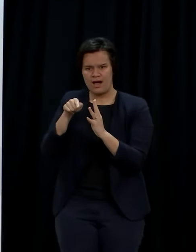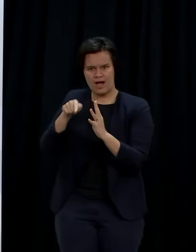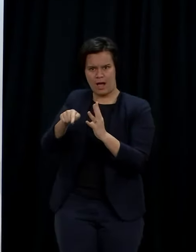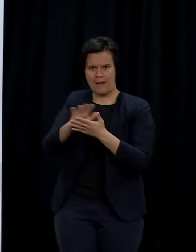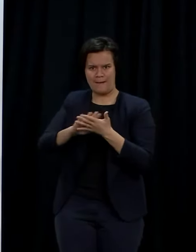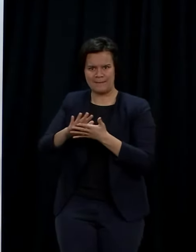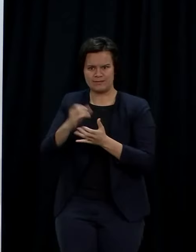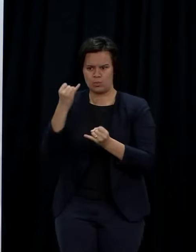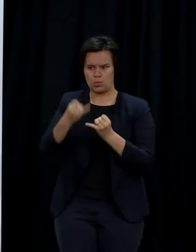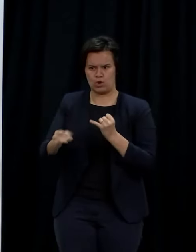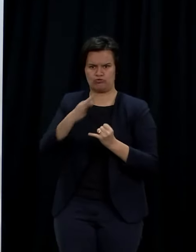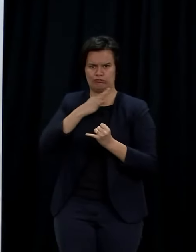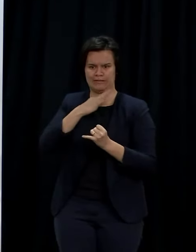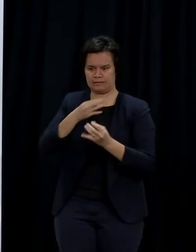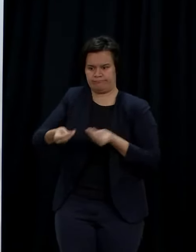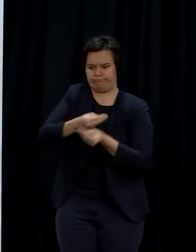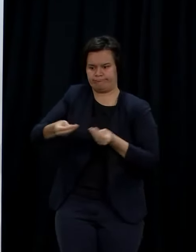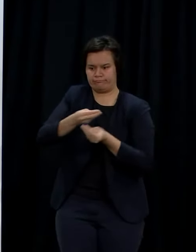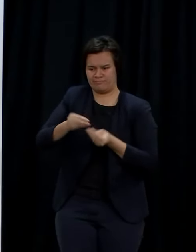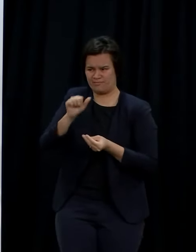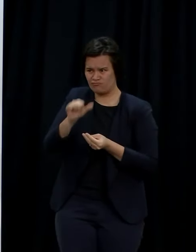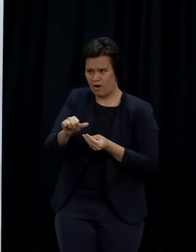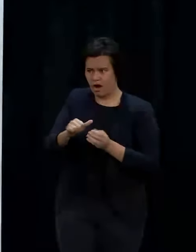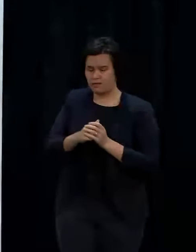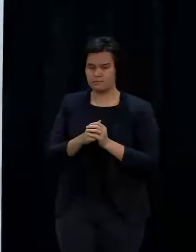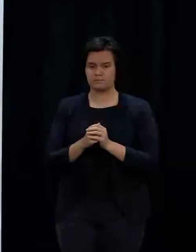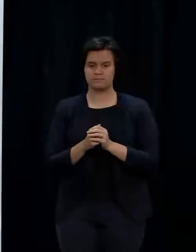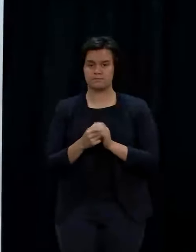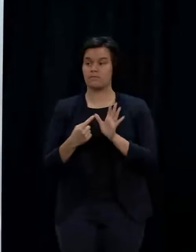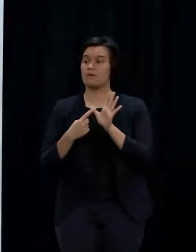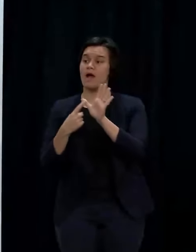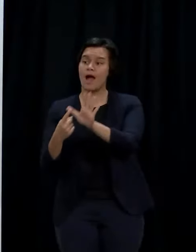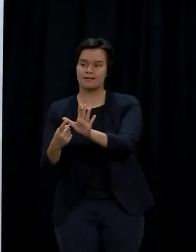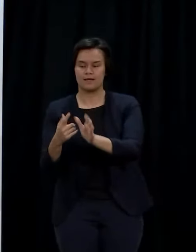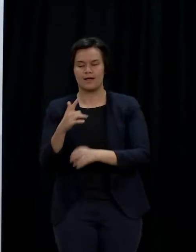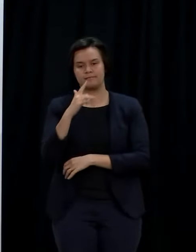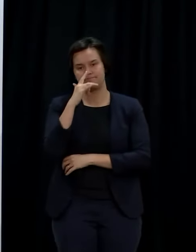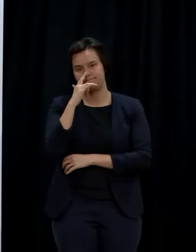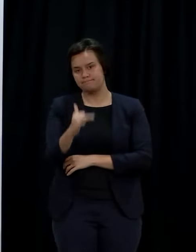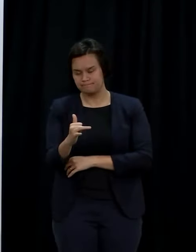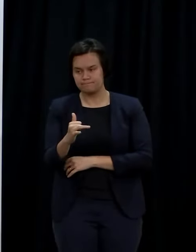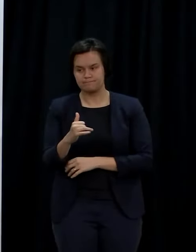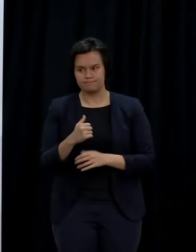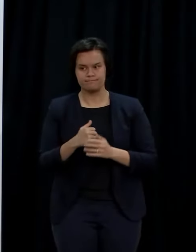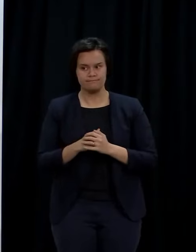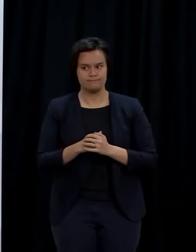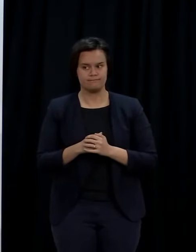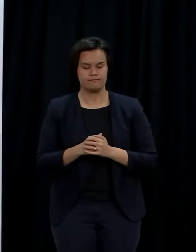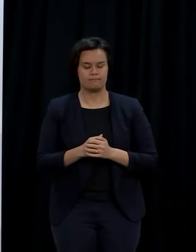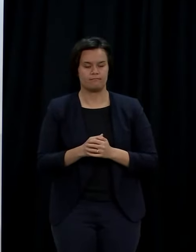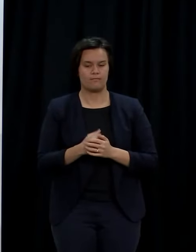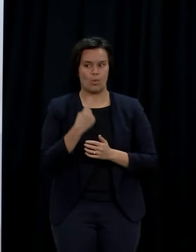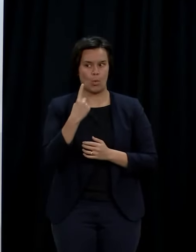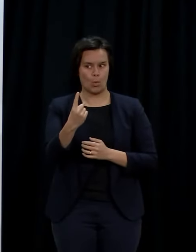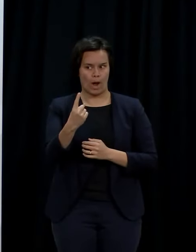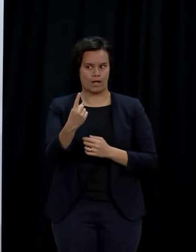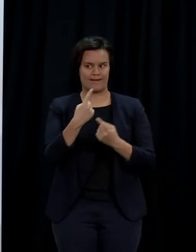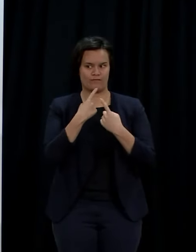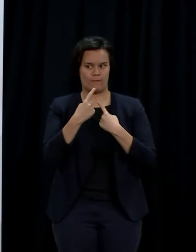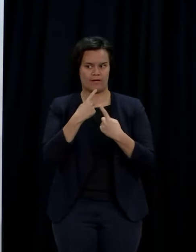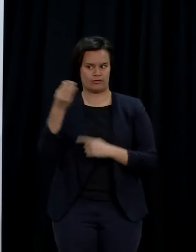more difficult for those families? So the very unfortunate piece of information that has been provided to me is